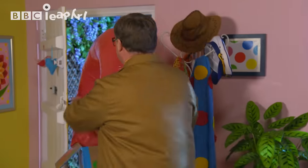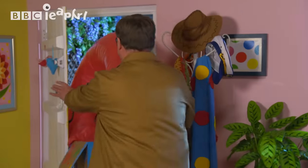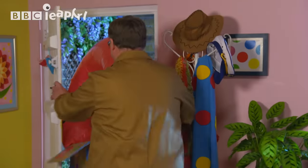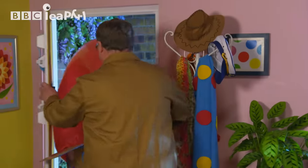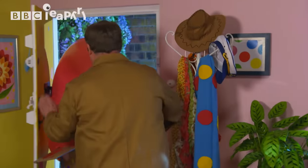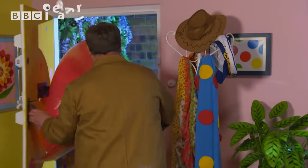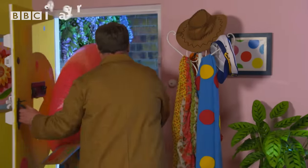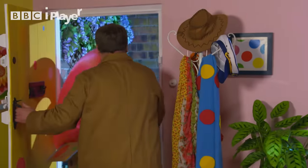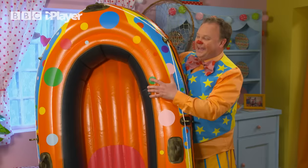It's deflated.